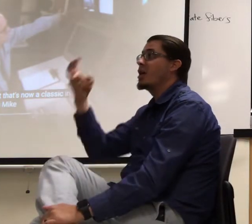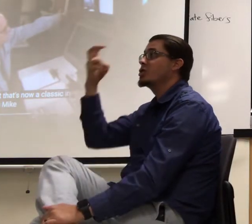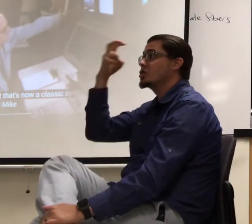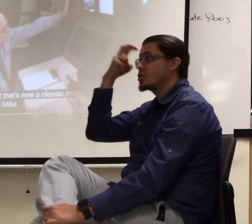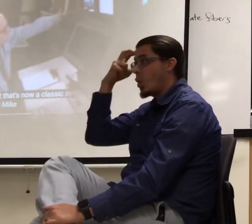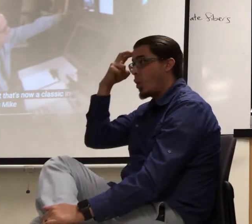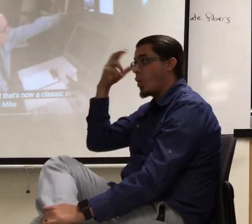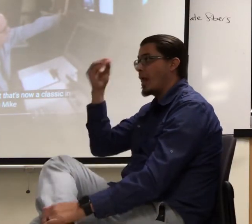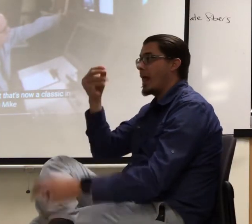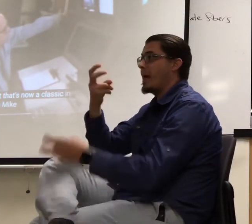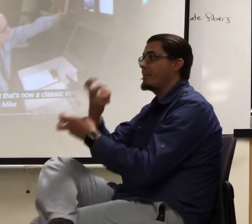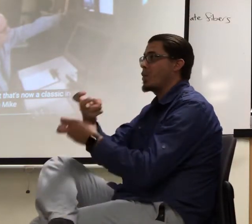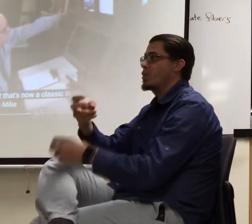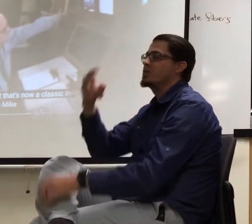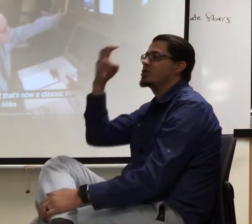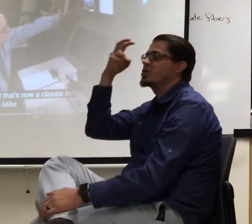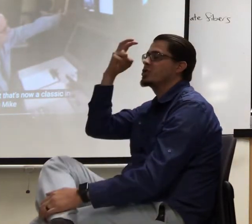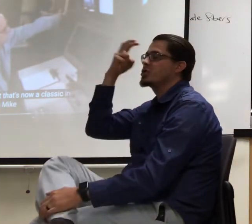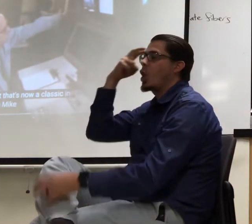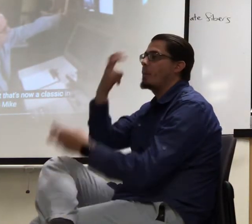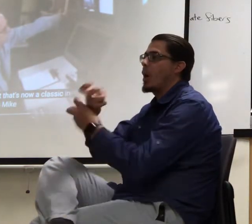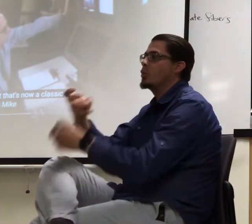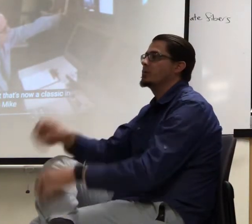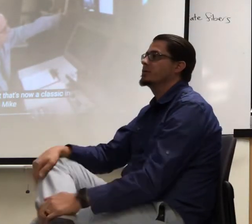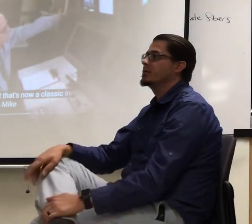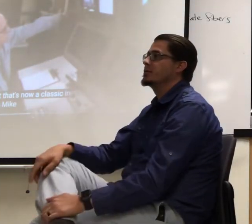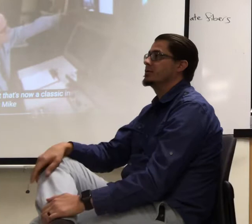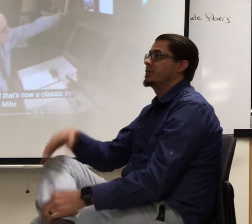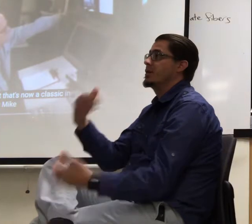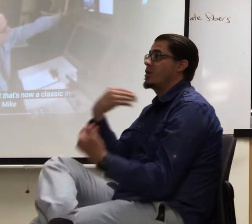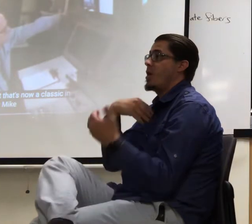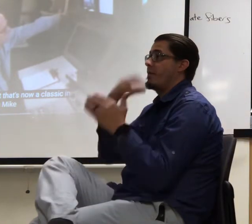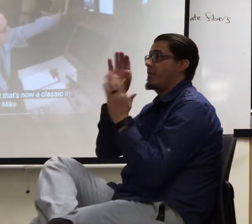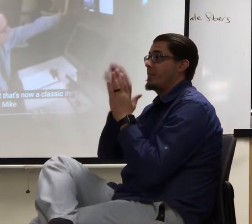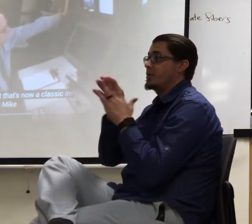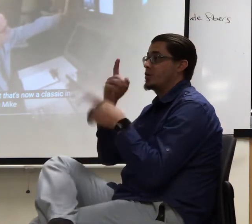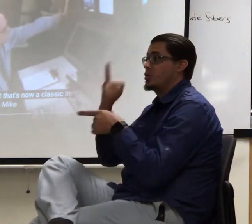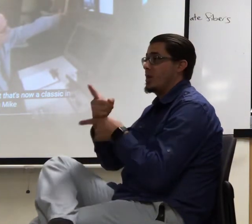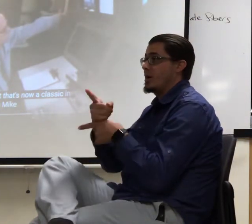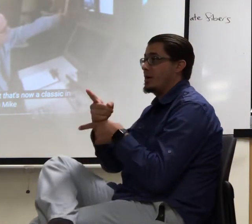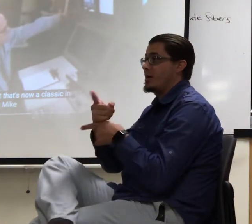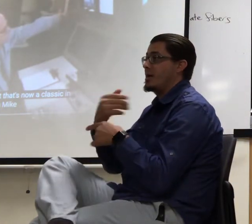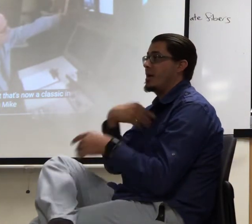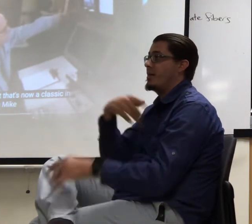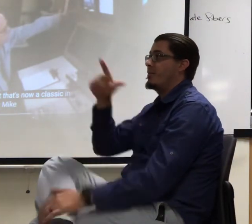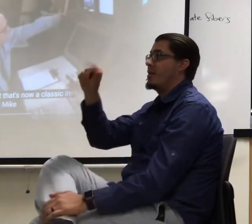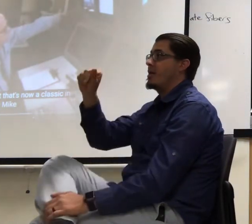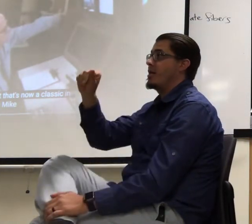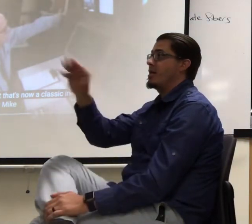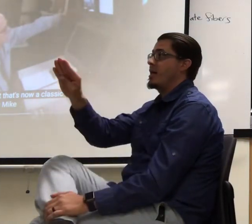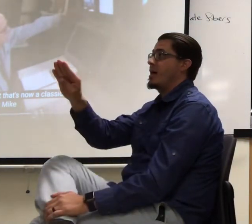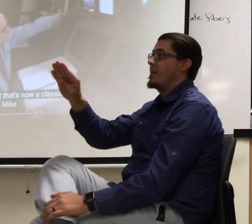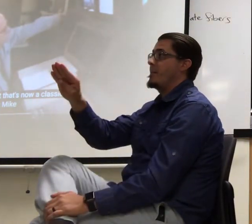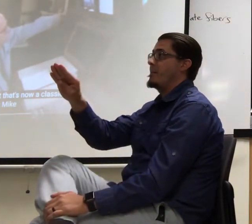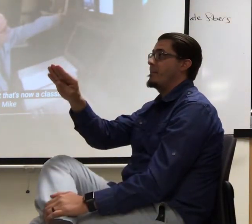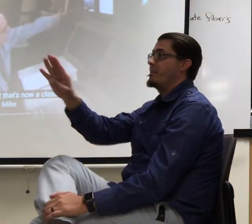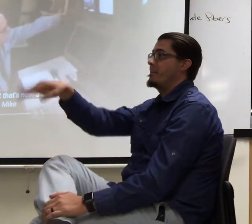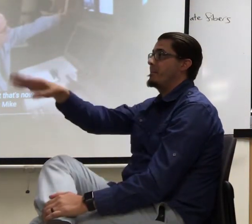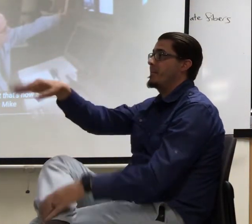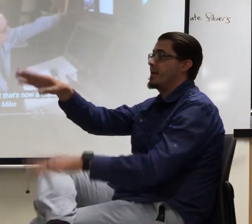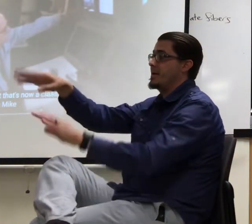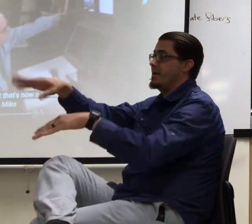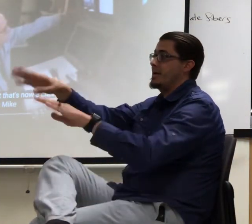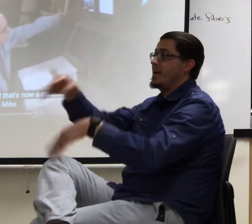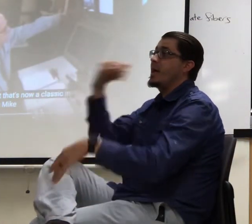Skull bones. Okay, and you've been studying for that, I hope, and you got the pictures, right? Yeah. I do have your lab practicals. If you would like those back, just come up